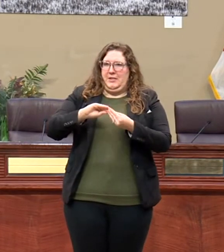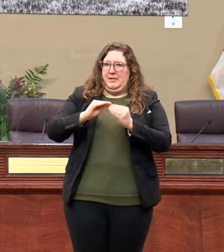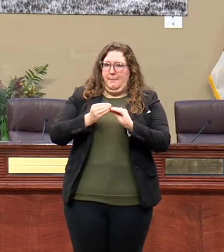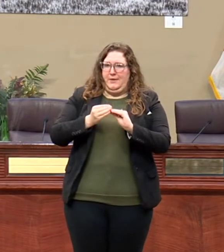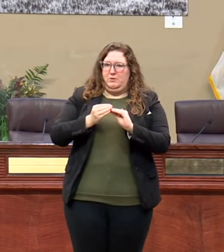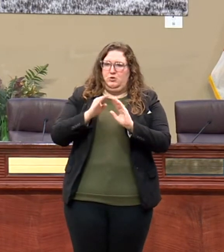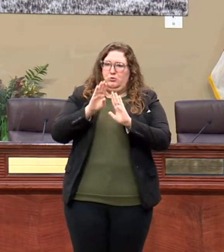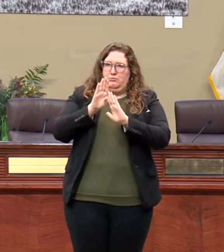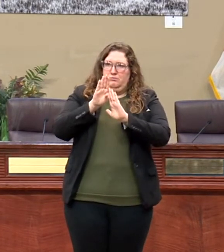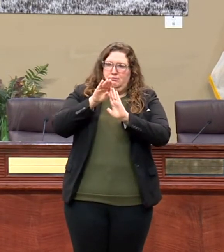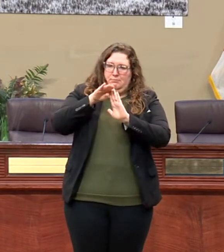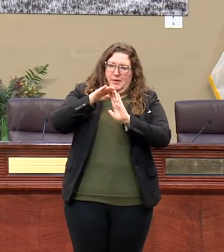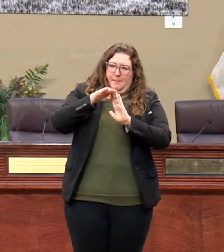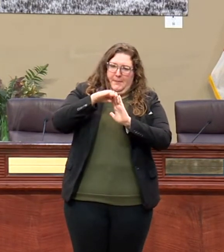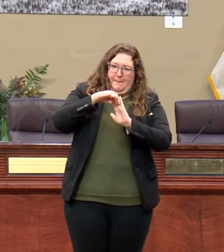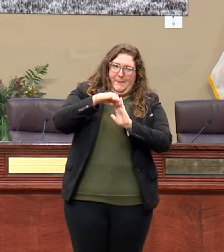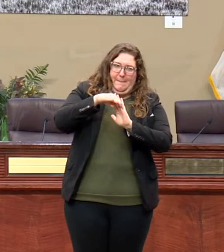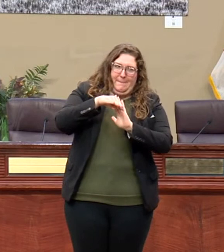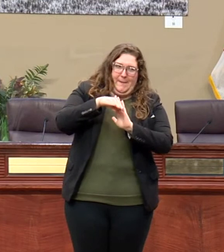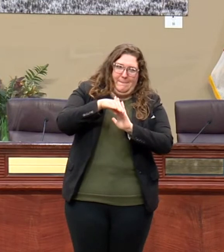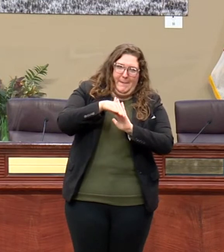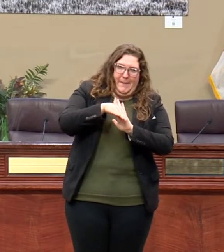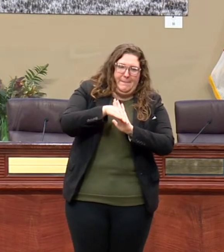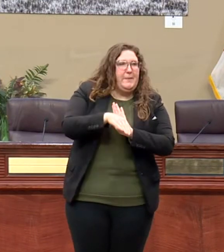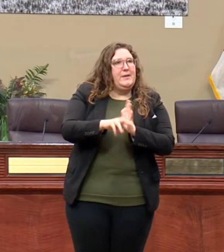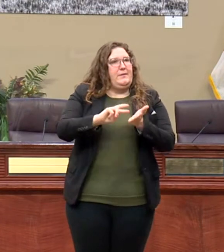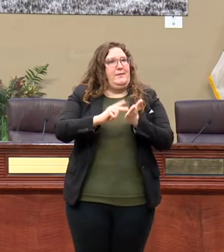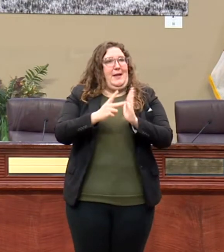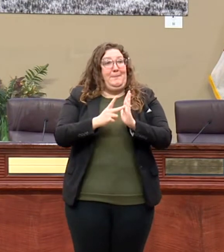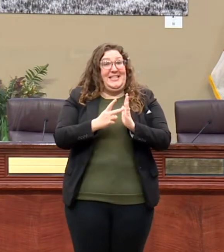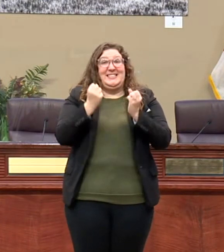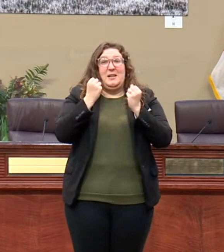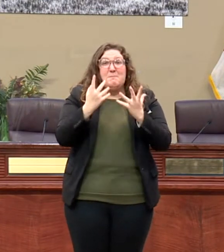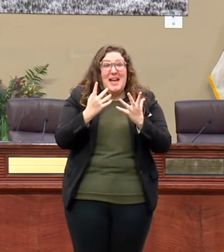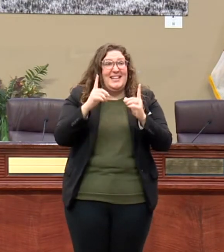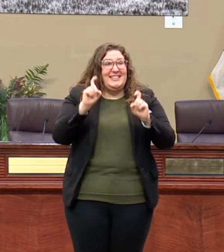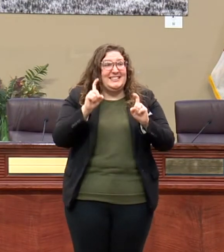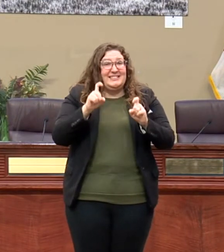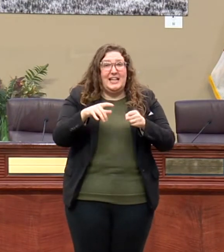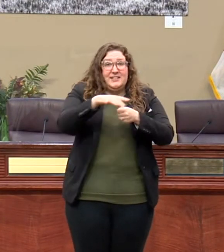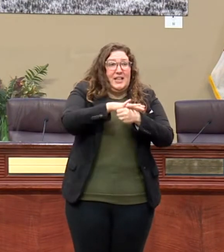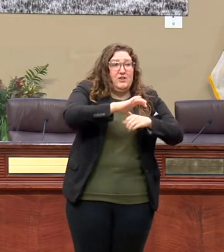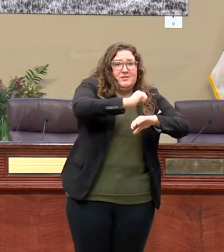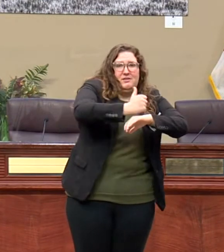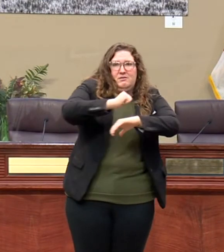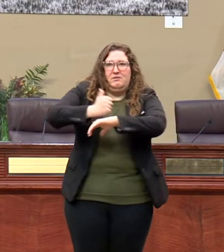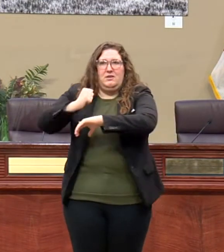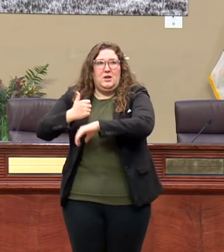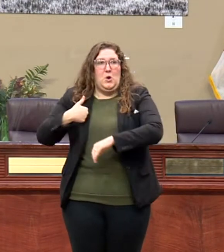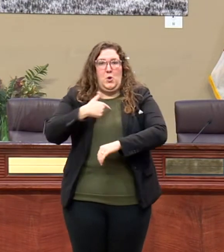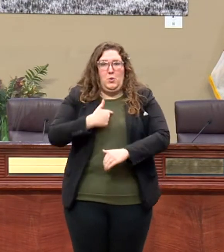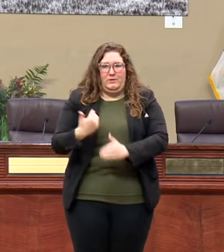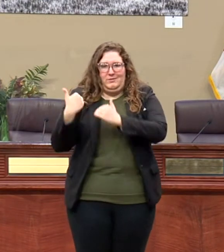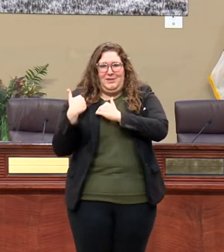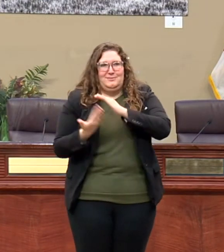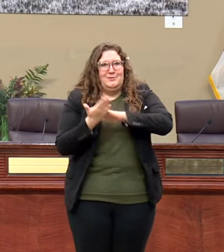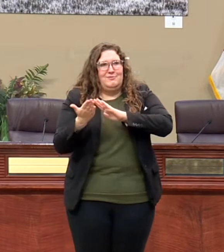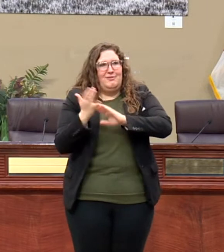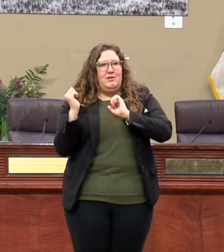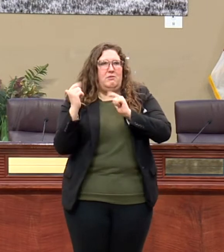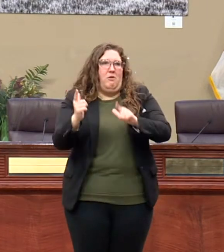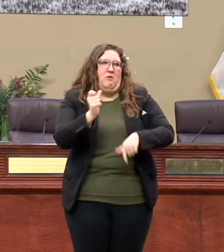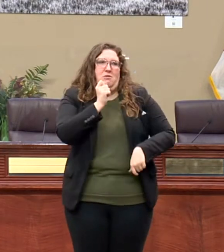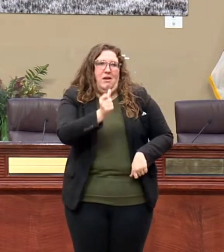to manage and operate so many testing sites. But at 40% of the people testing